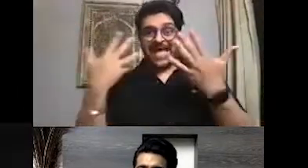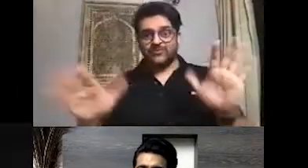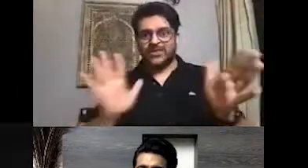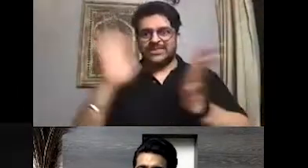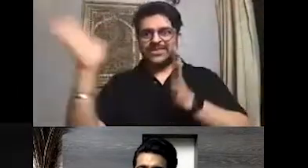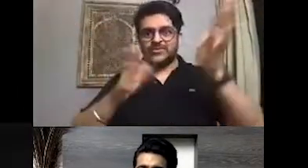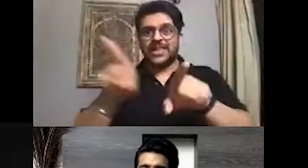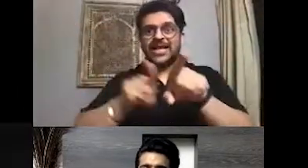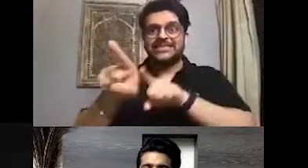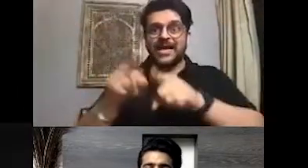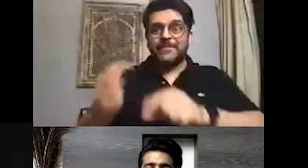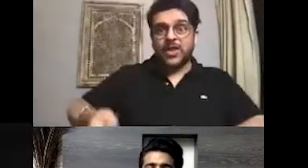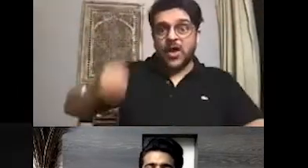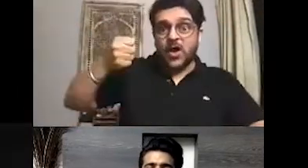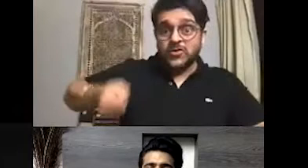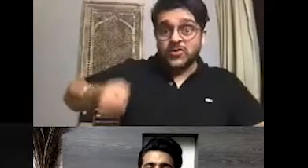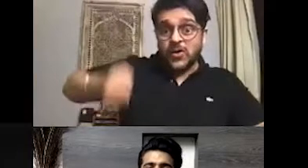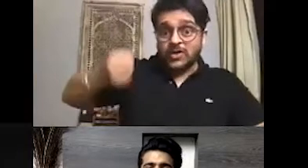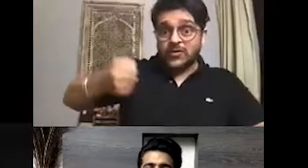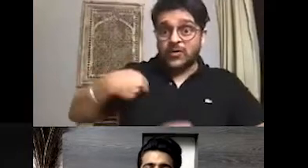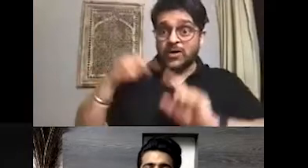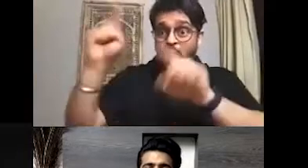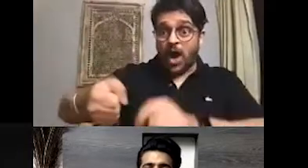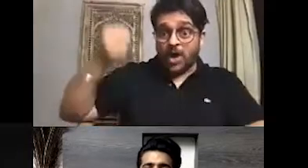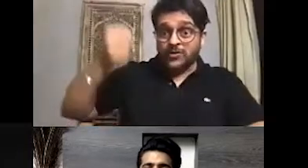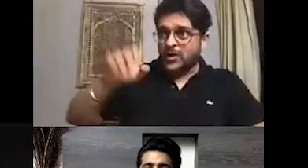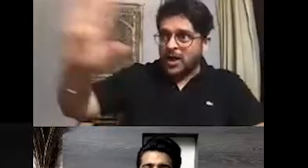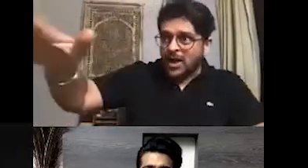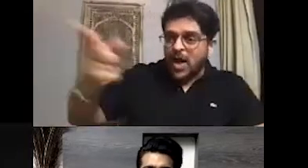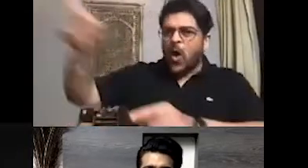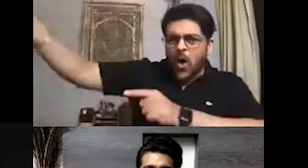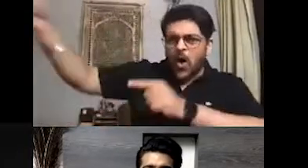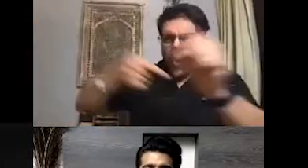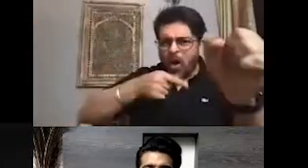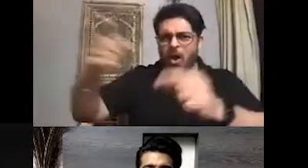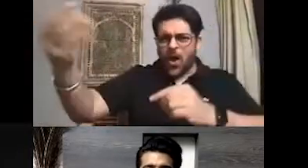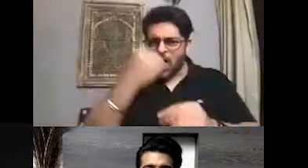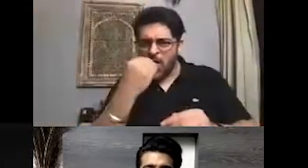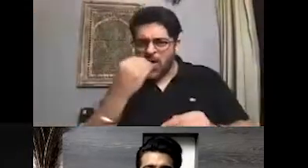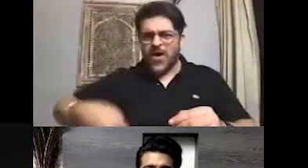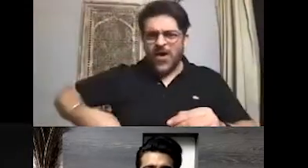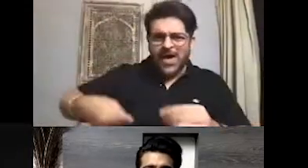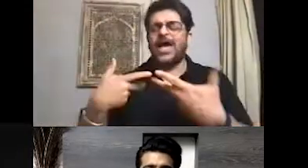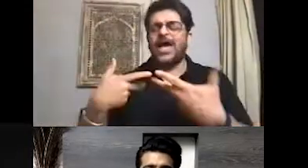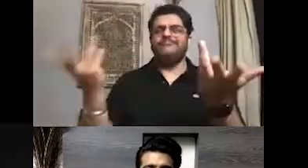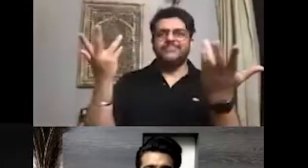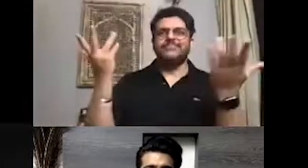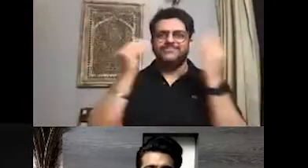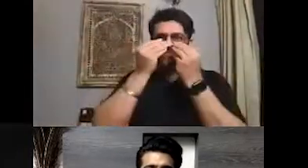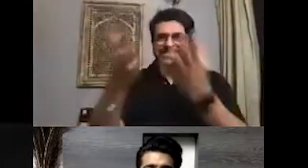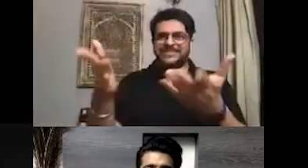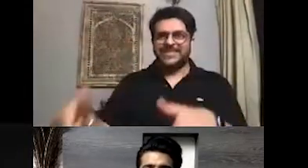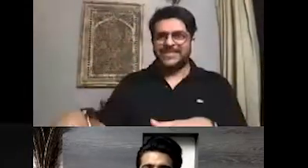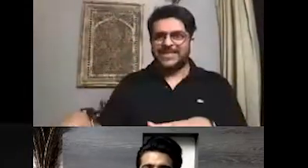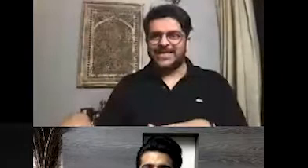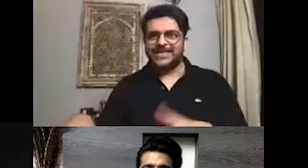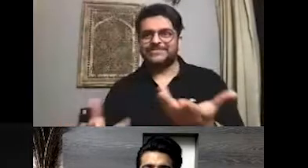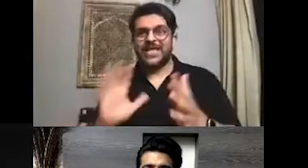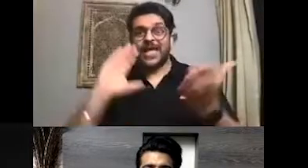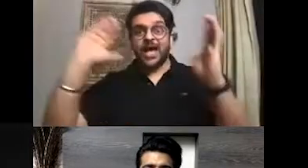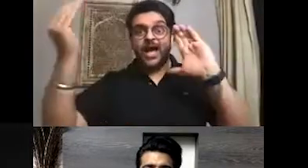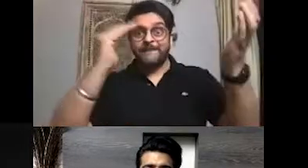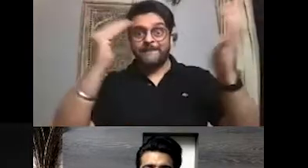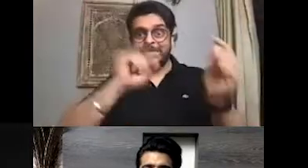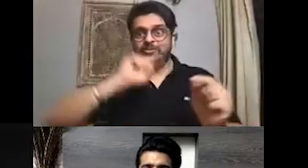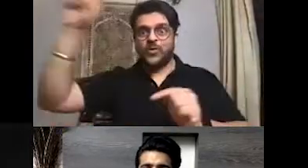people Huh? naturally use gestures here in India. For example, for auto, if we are asking the auto, we will ask, we will